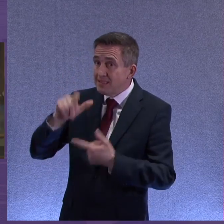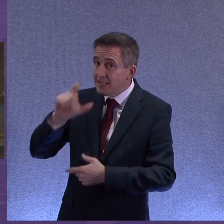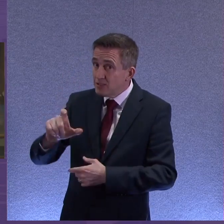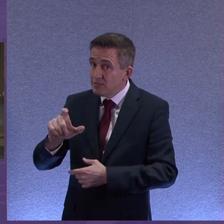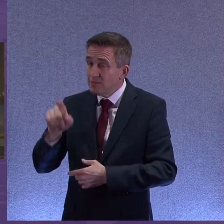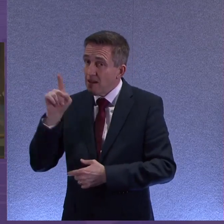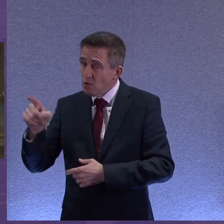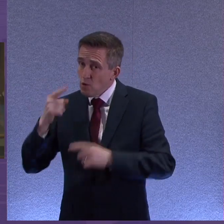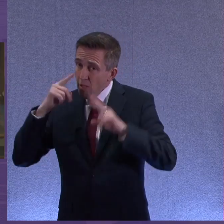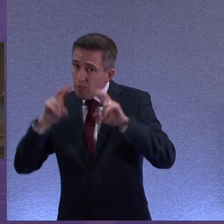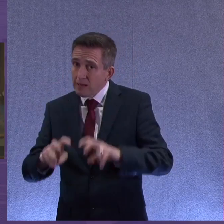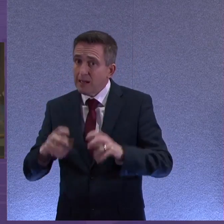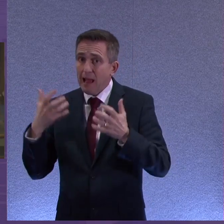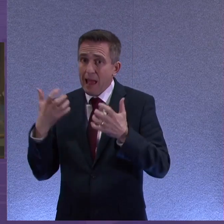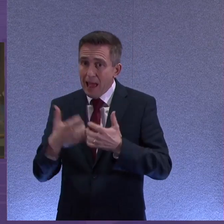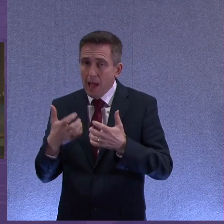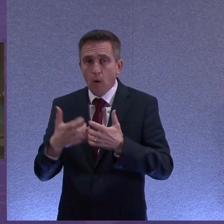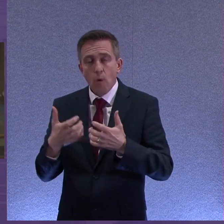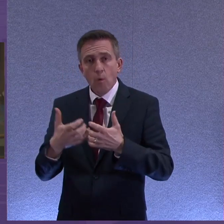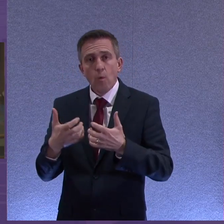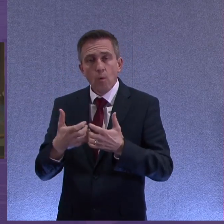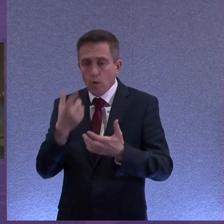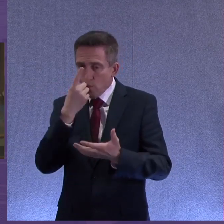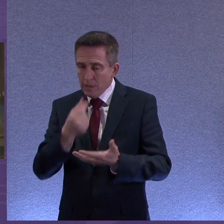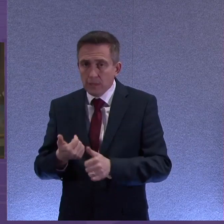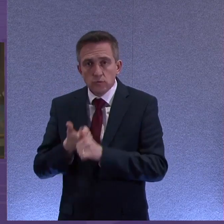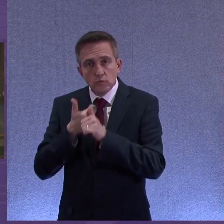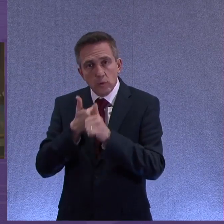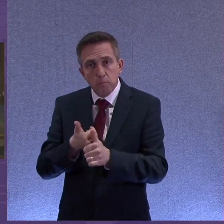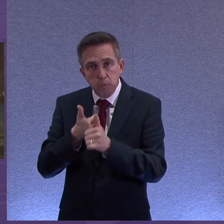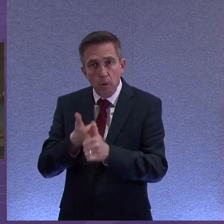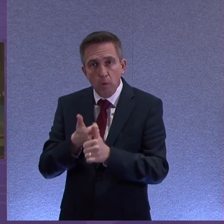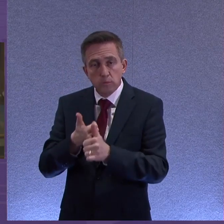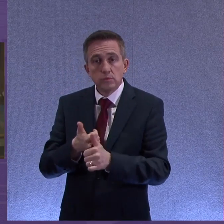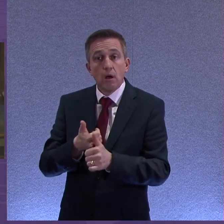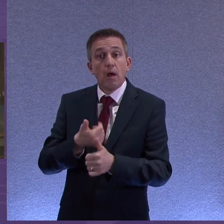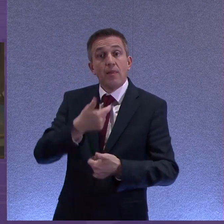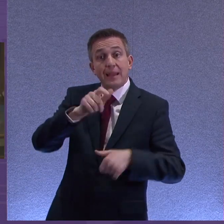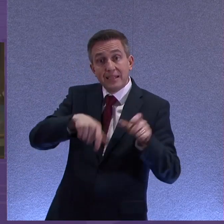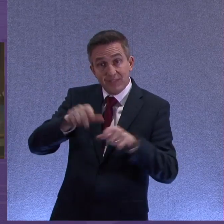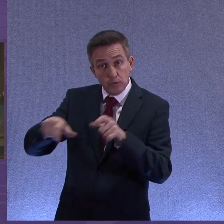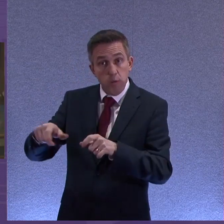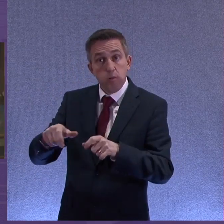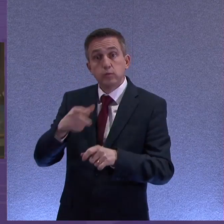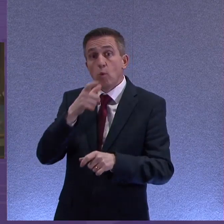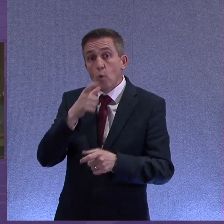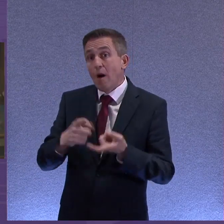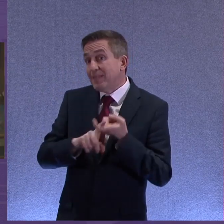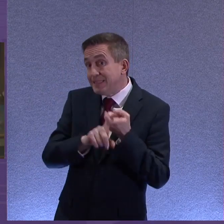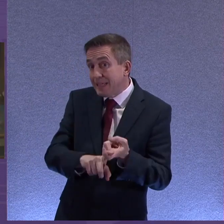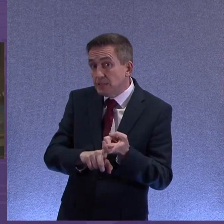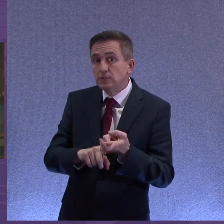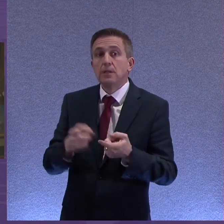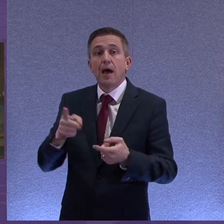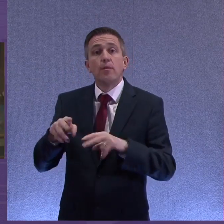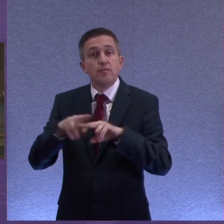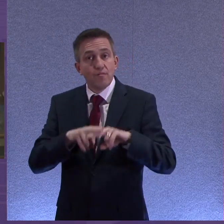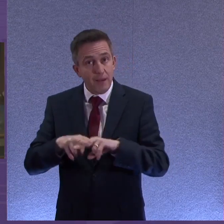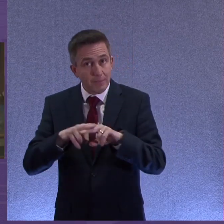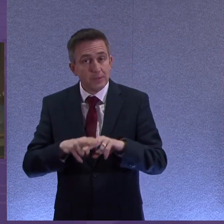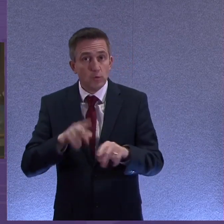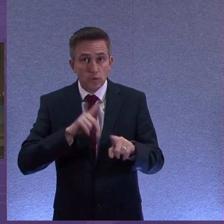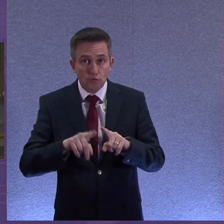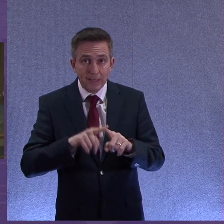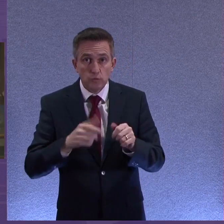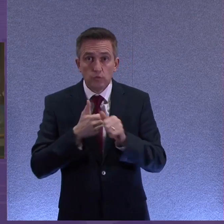active consideration and what steps the Scottish Government will take to support both those individuals and also family members who either are supporting them